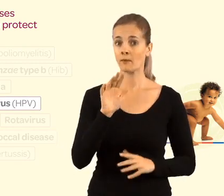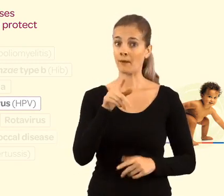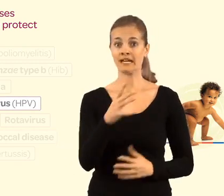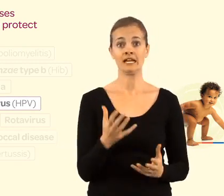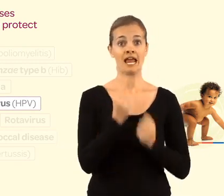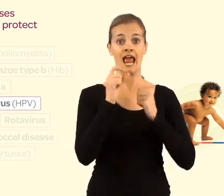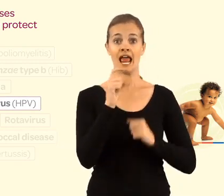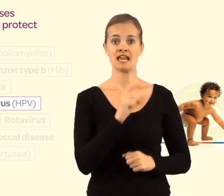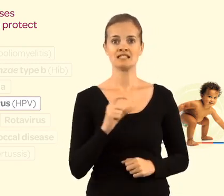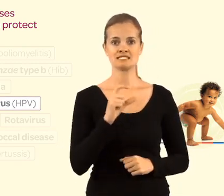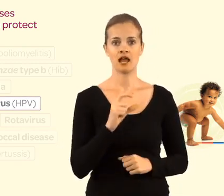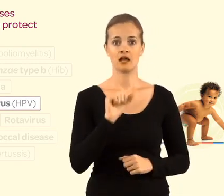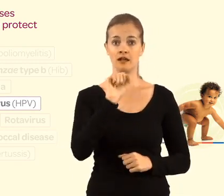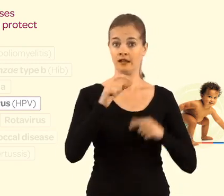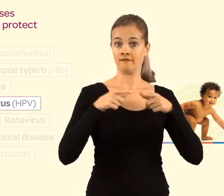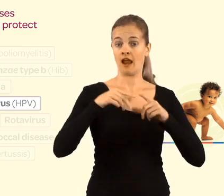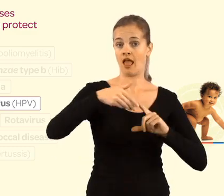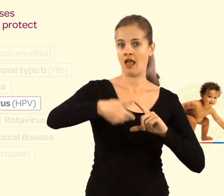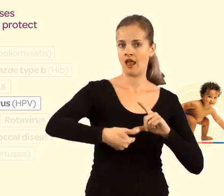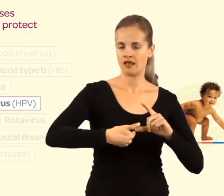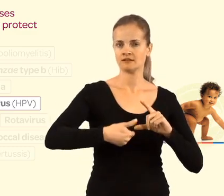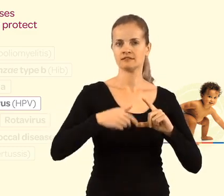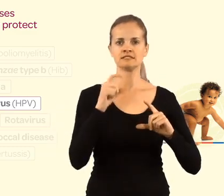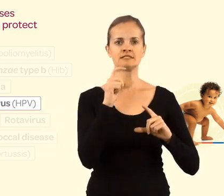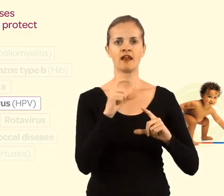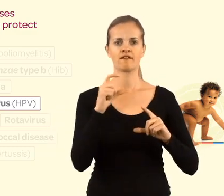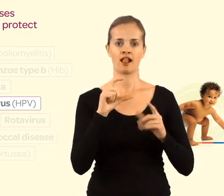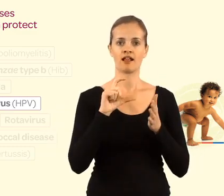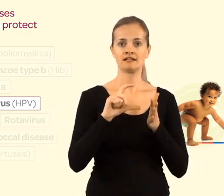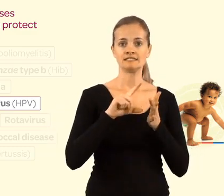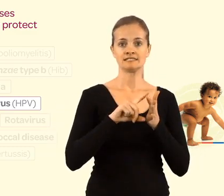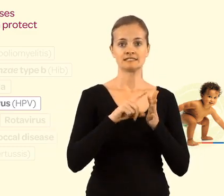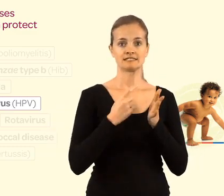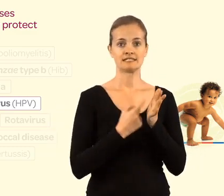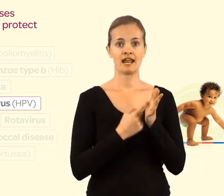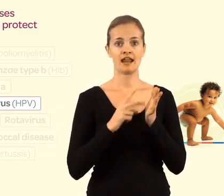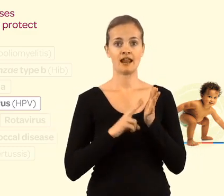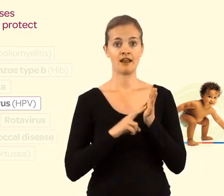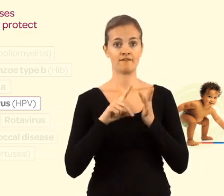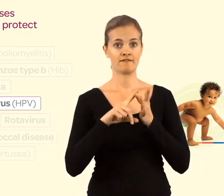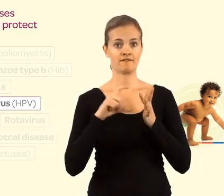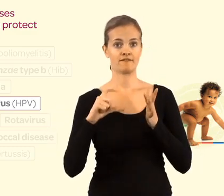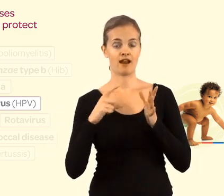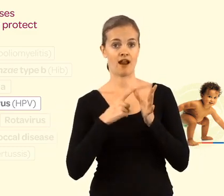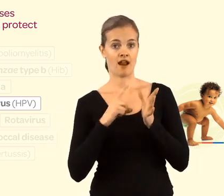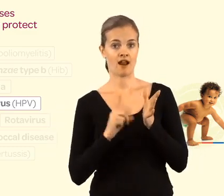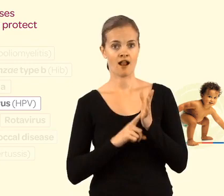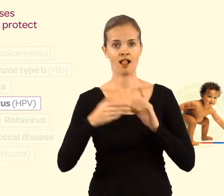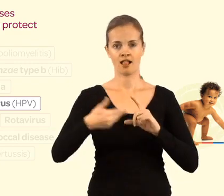Human papillomavirus. This can cause cervical cancer and some other cancers. It is a virus that